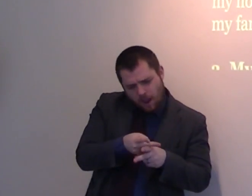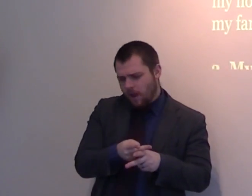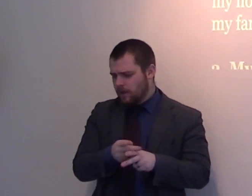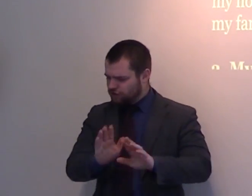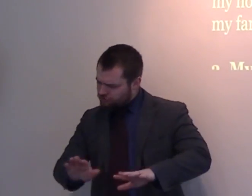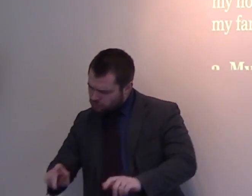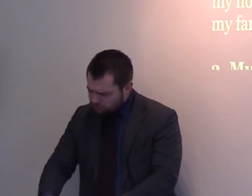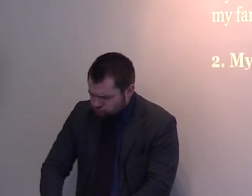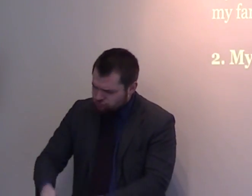well.